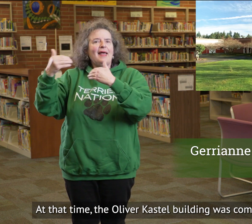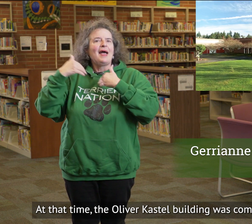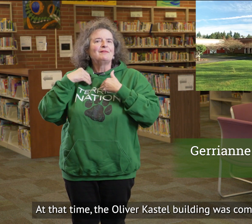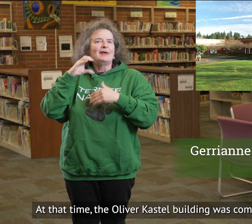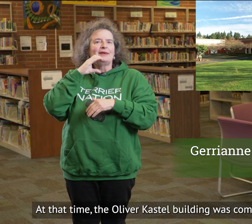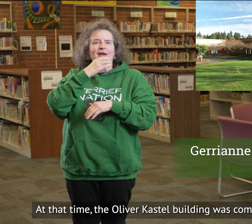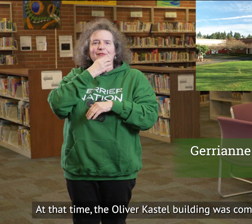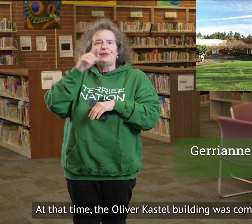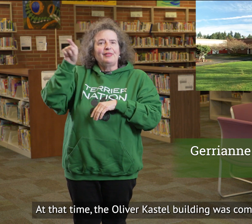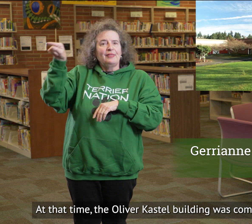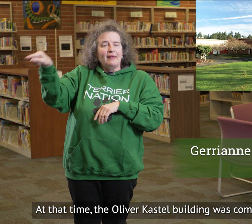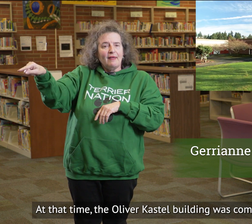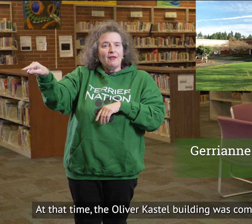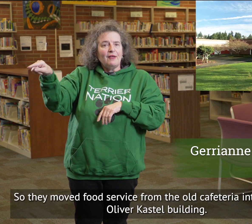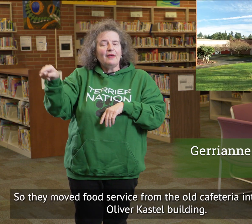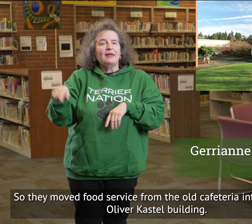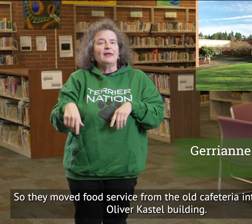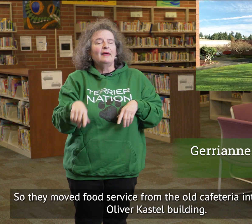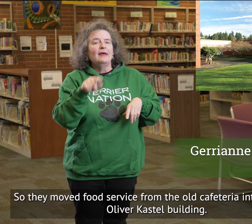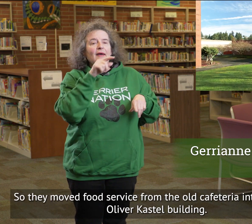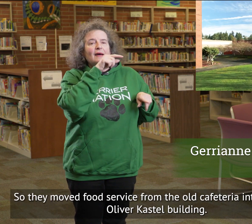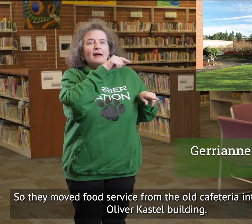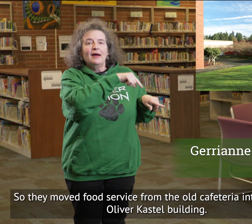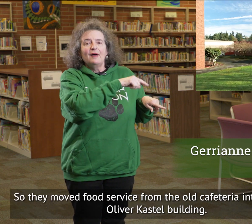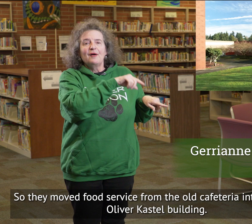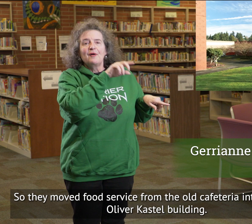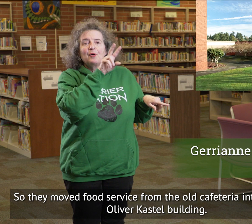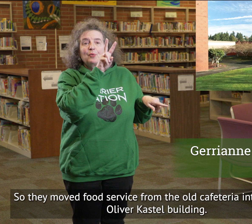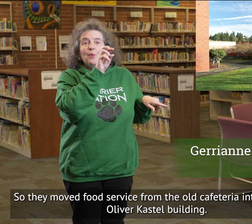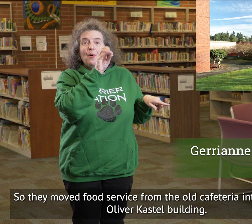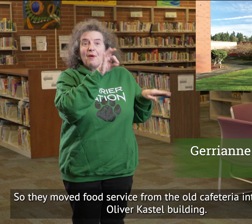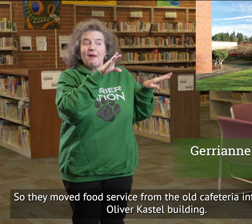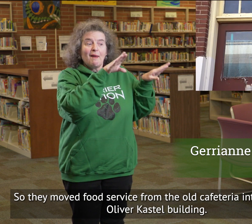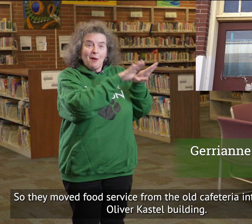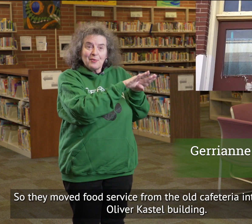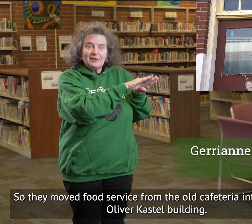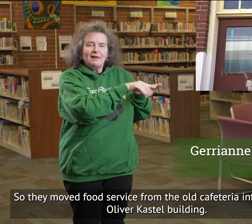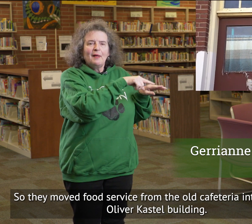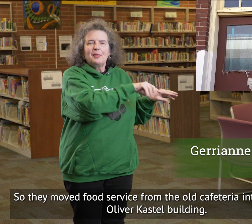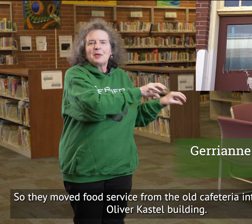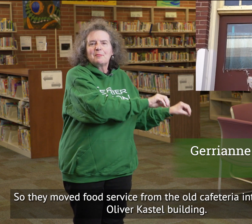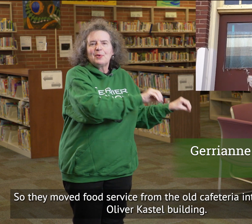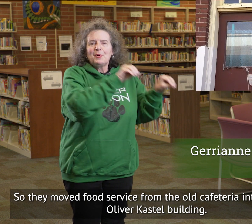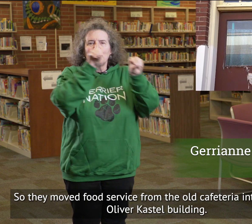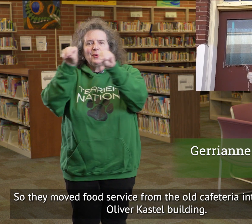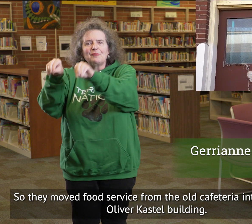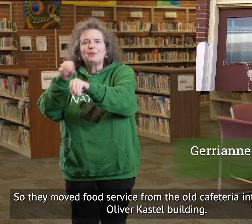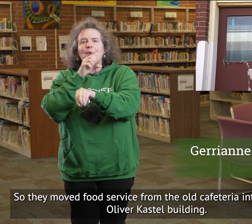building was complete, so they moved food service from the old cafeteria into the new Oliver Castell building.